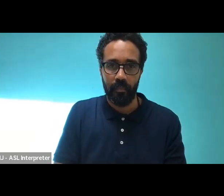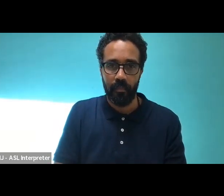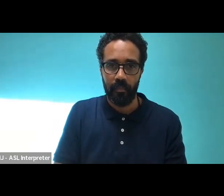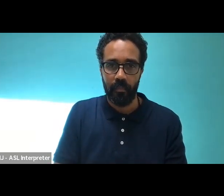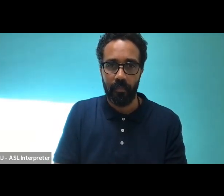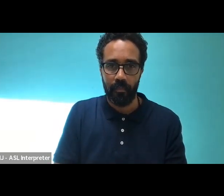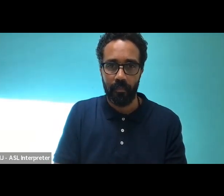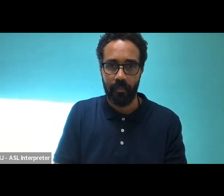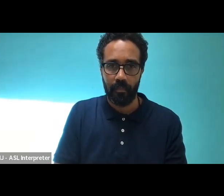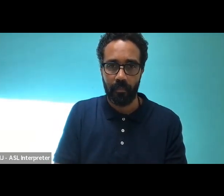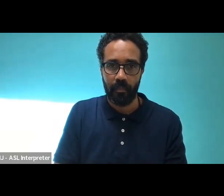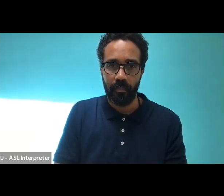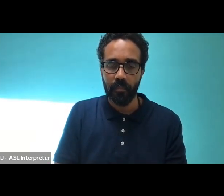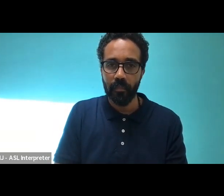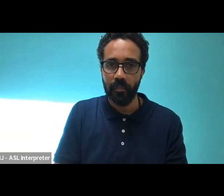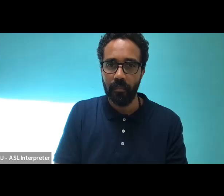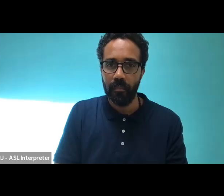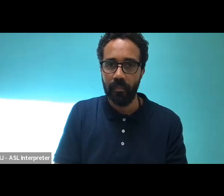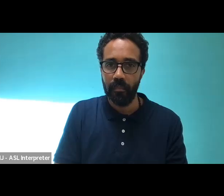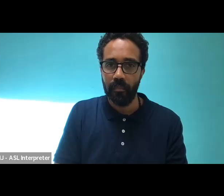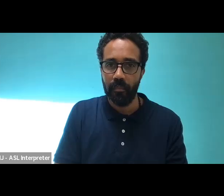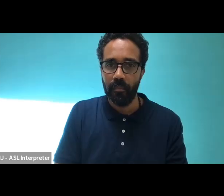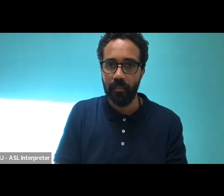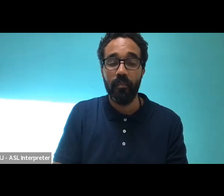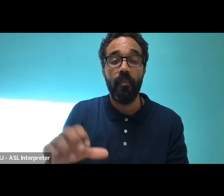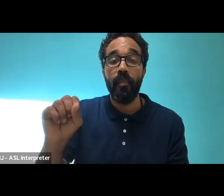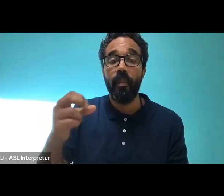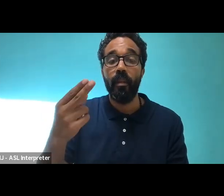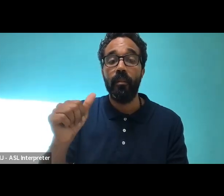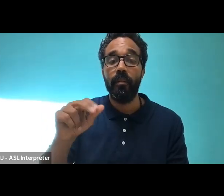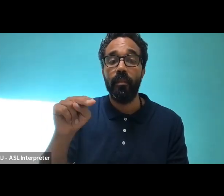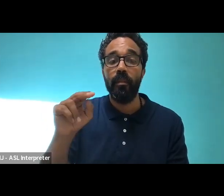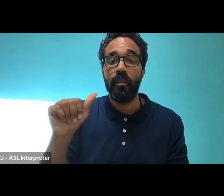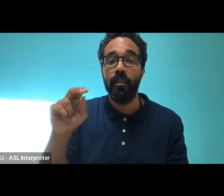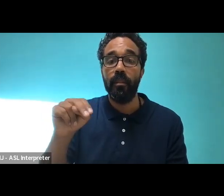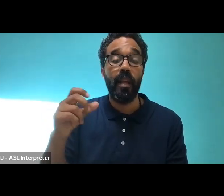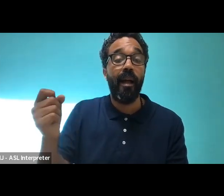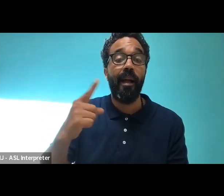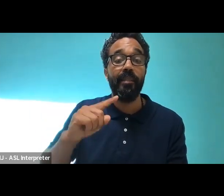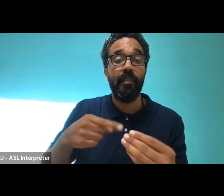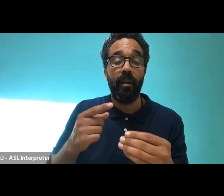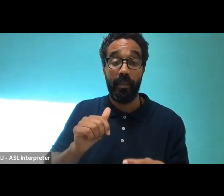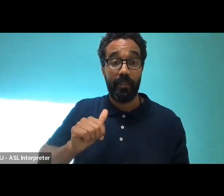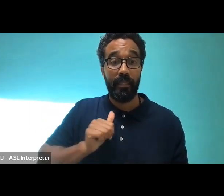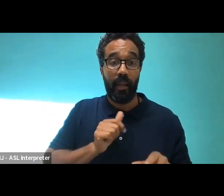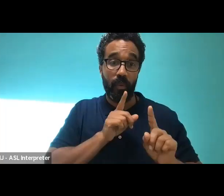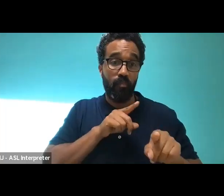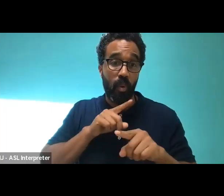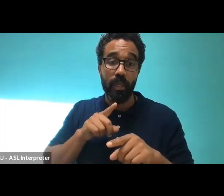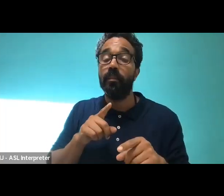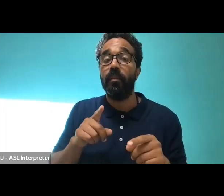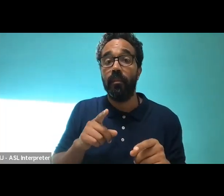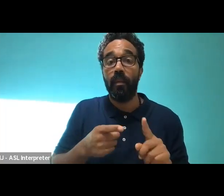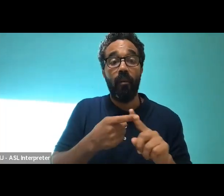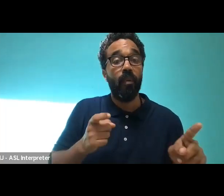there are some, Shannon asked about self-reports of the people in the disability rights movement, and